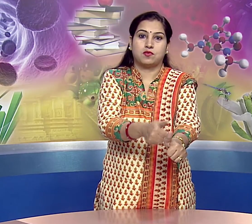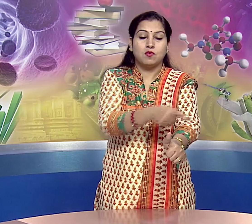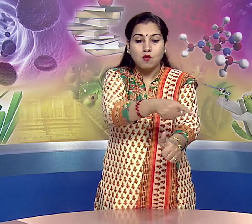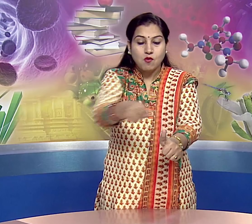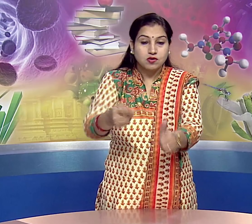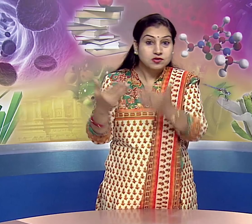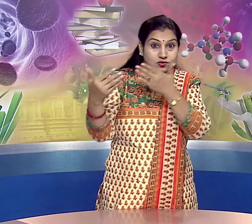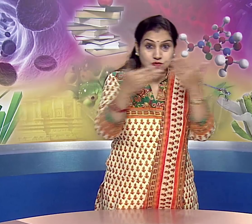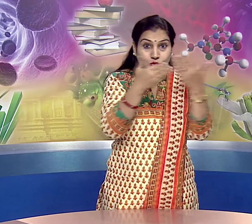through the school gate